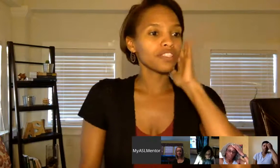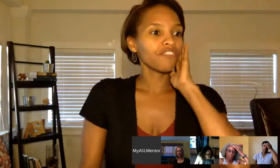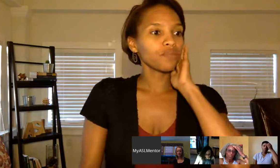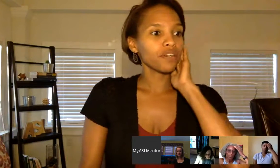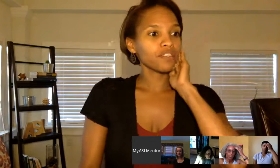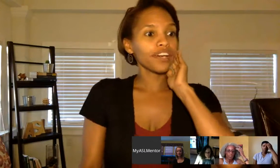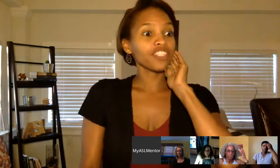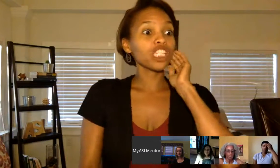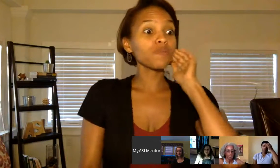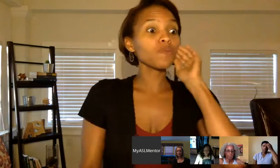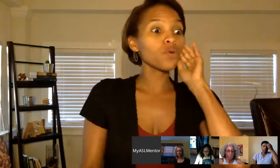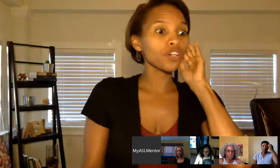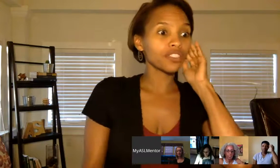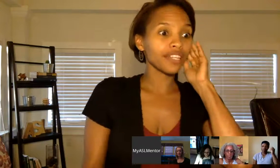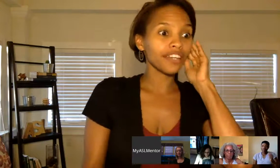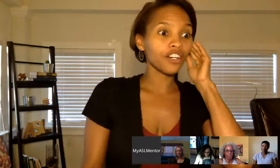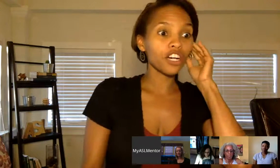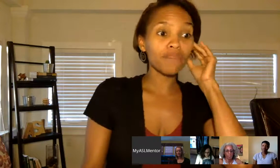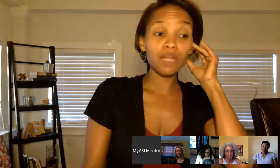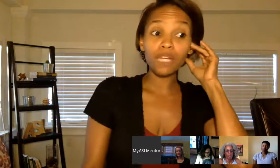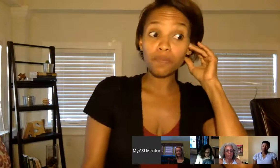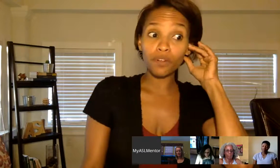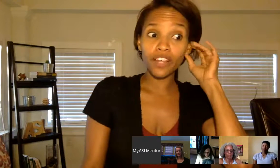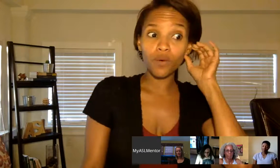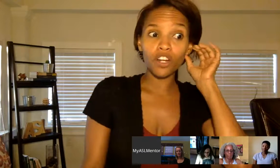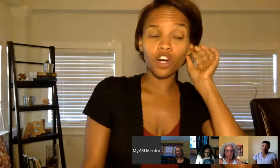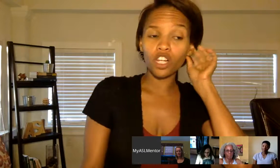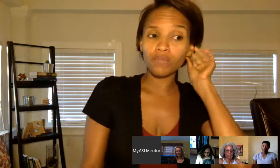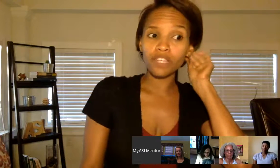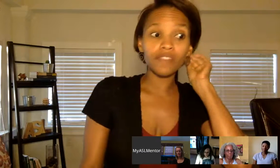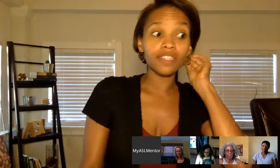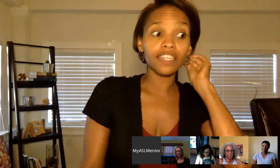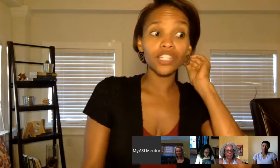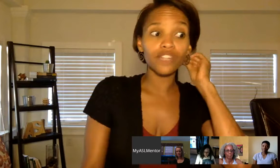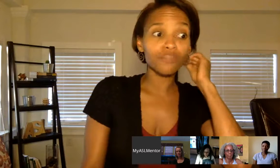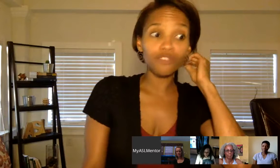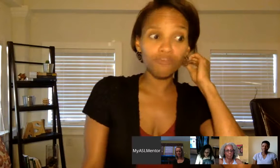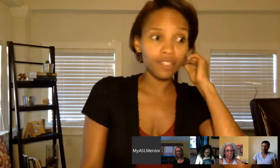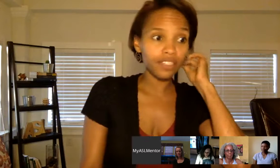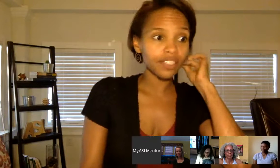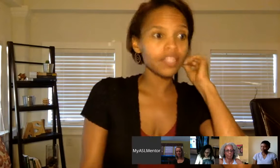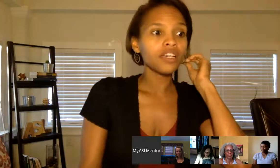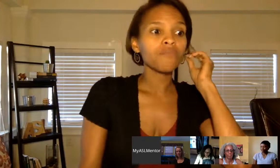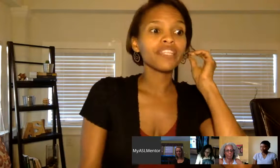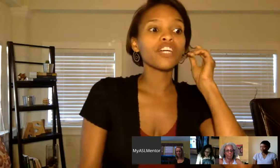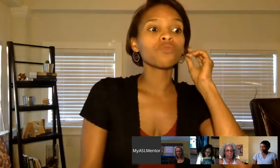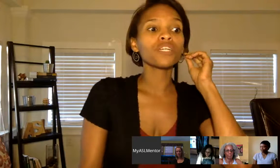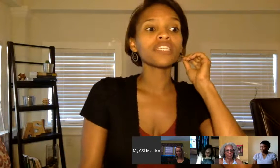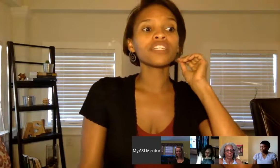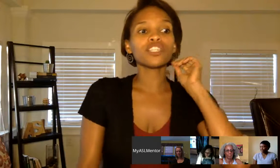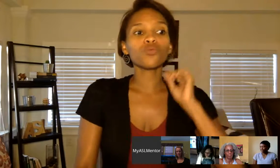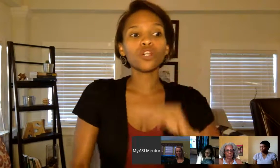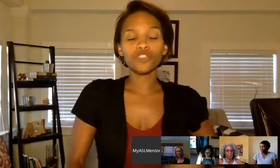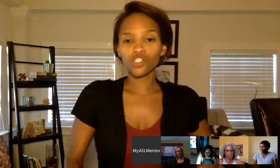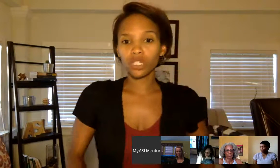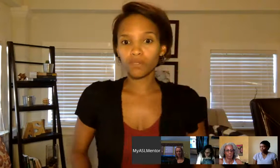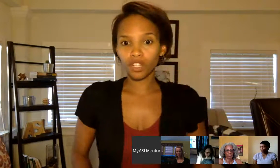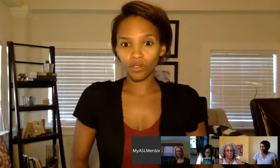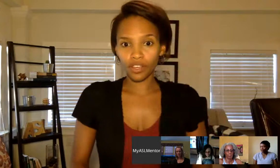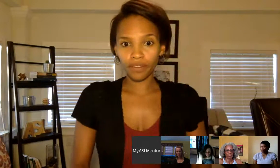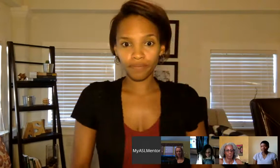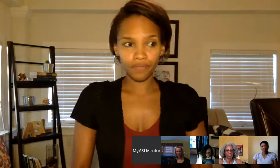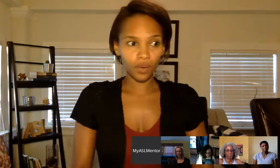This is the fun one. Okay, just be warned that there are many people that want to call themselves a leader of a movement, but they are really a wolf in